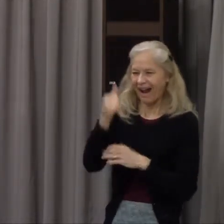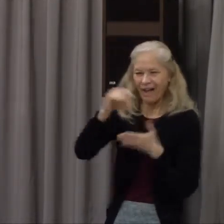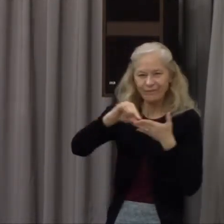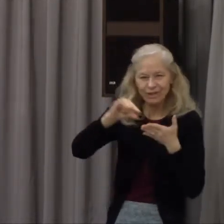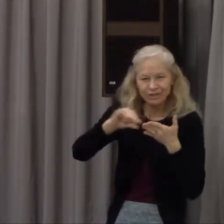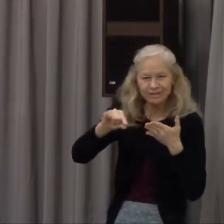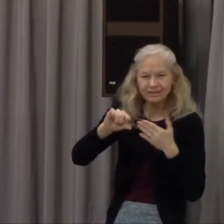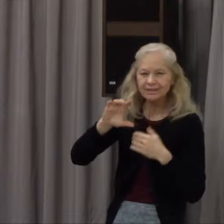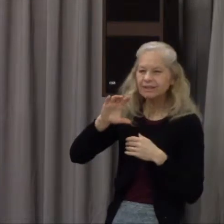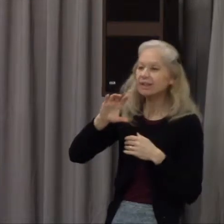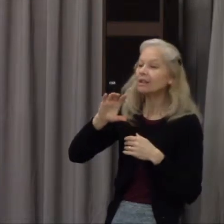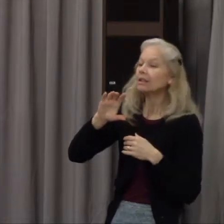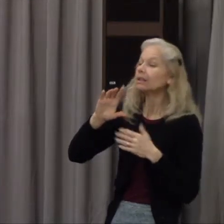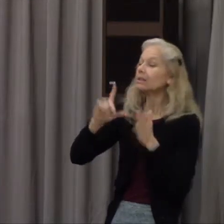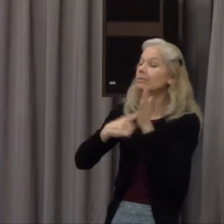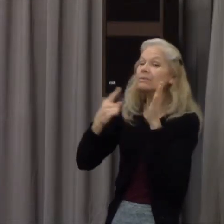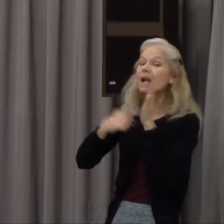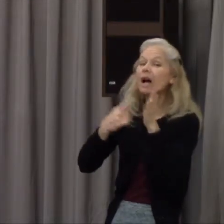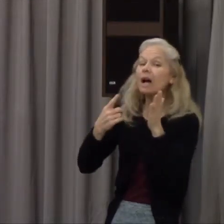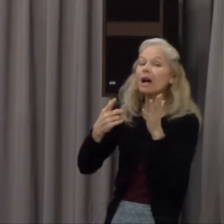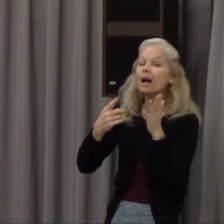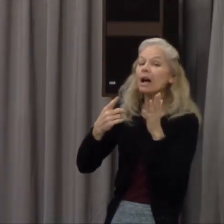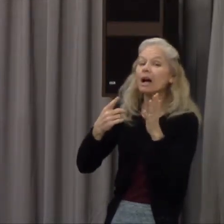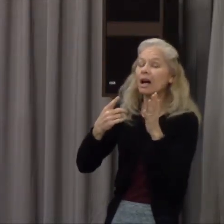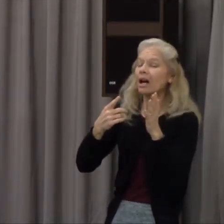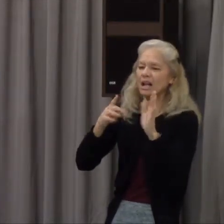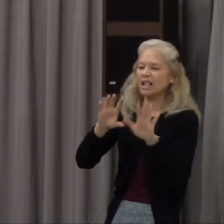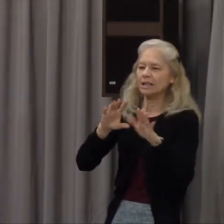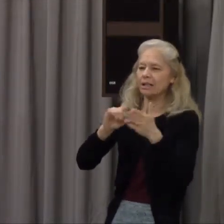but bitter to the belly. We'll talk about that a little bit today.